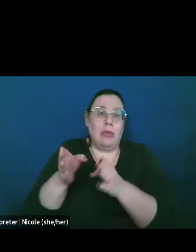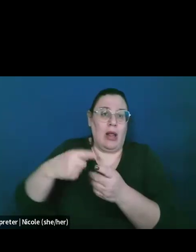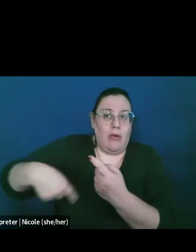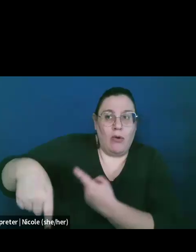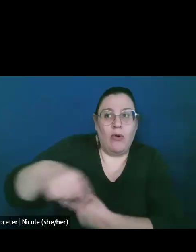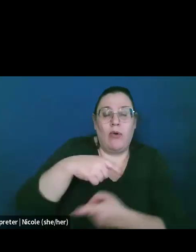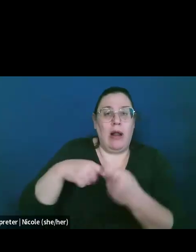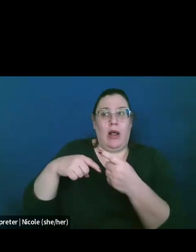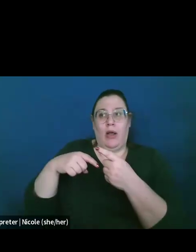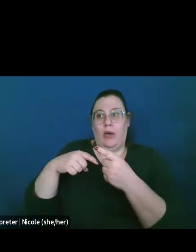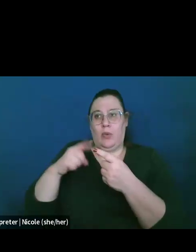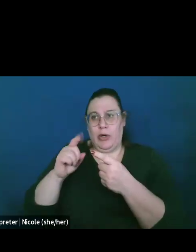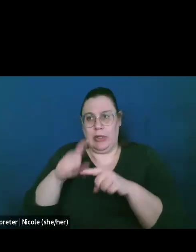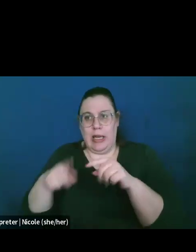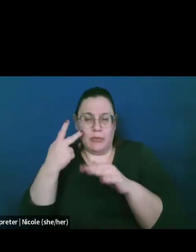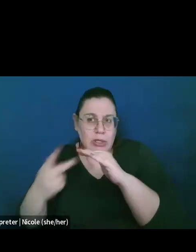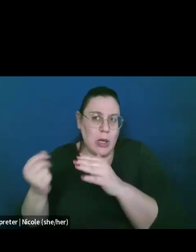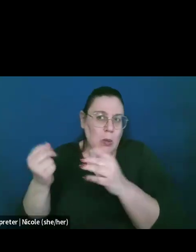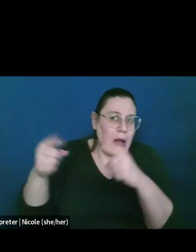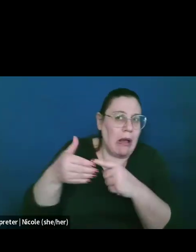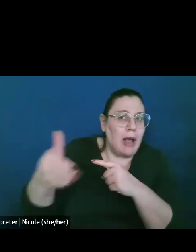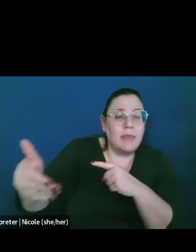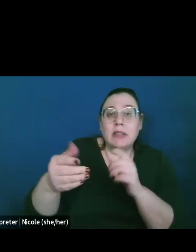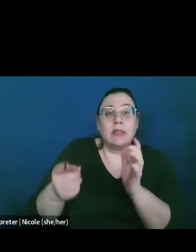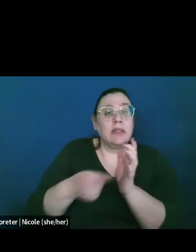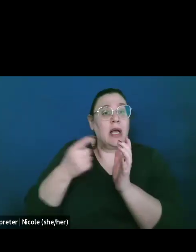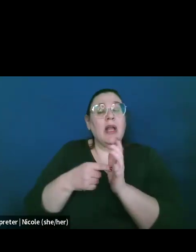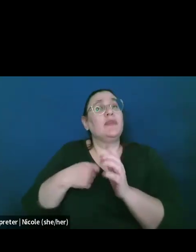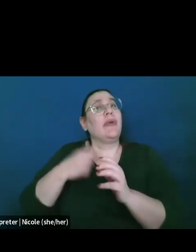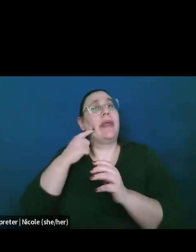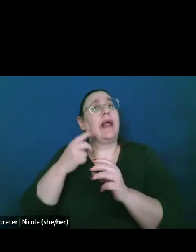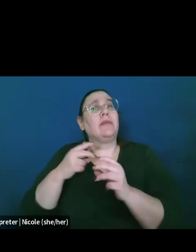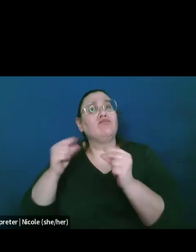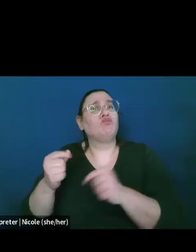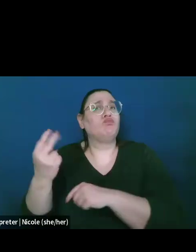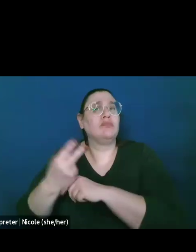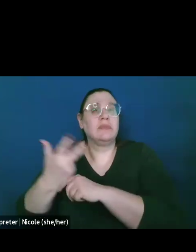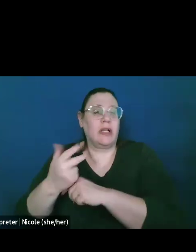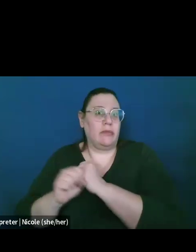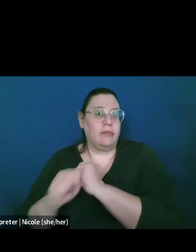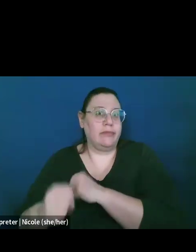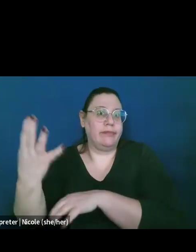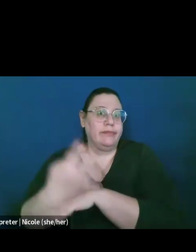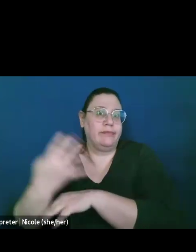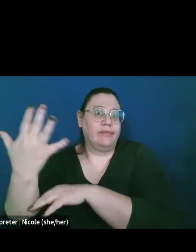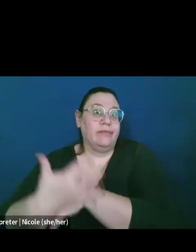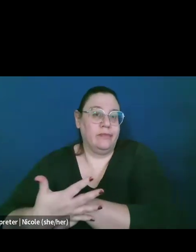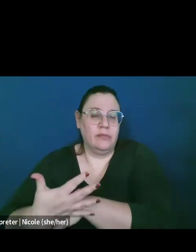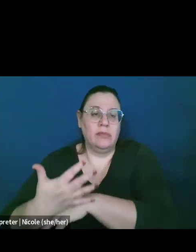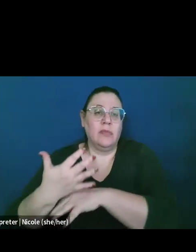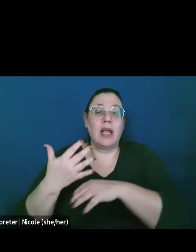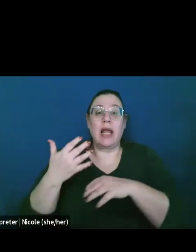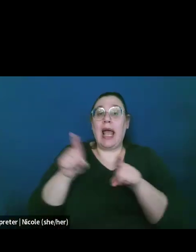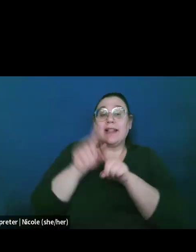that unpredictability and the fact that sometimes things take longer than you expect. As federal employees, we often have to manage many moving